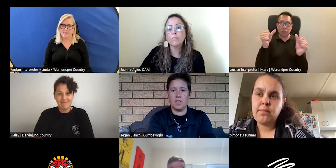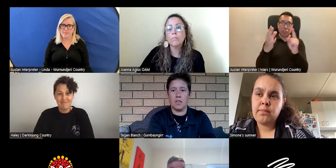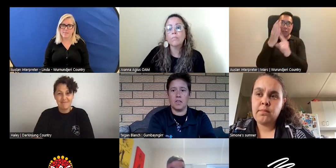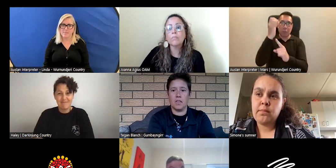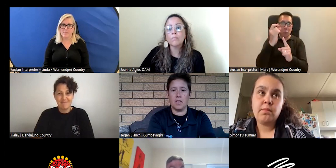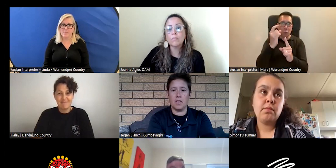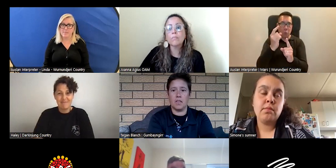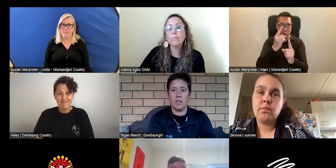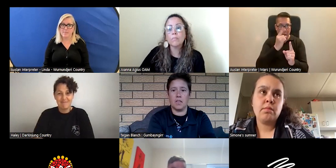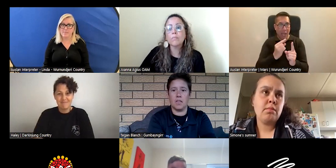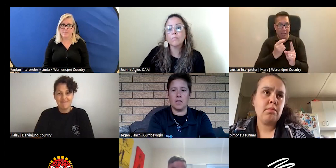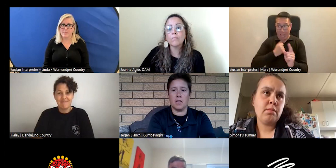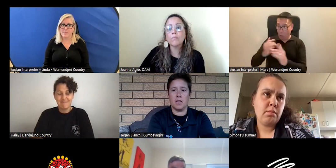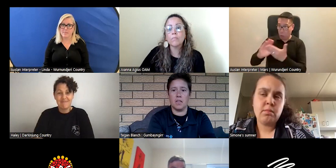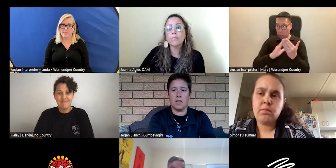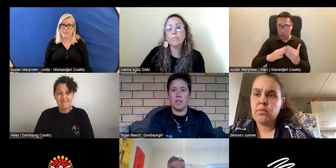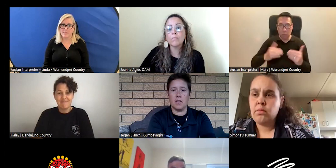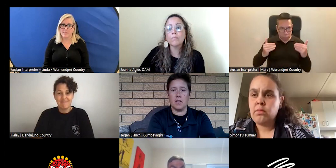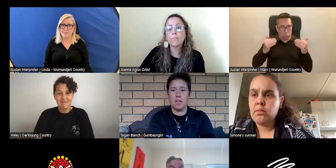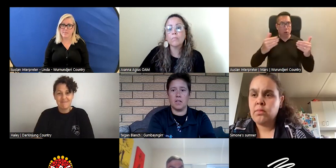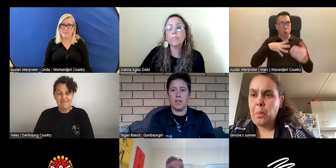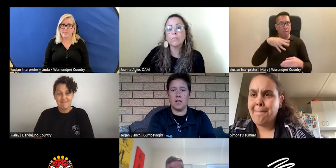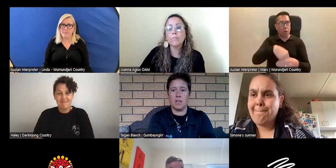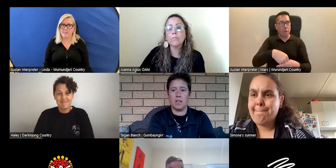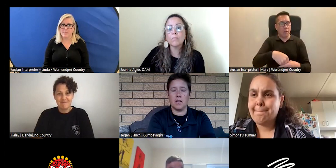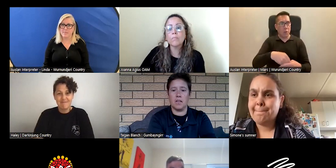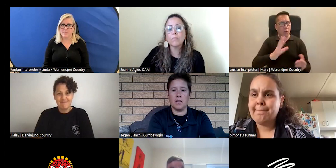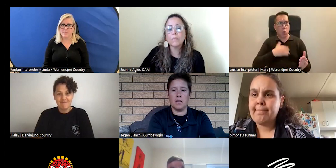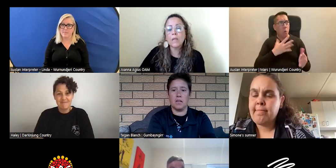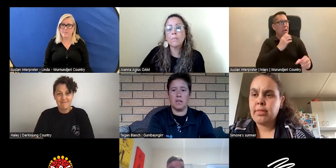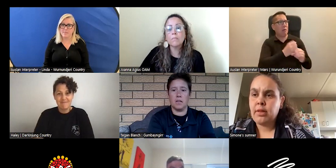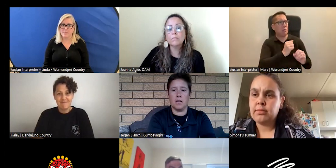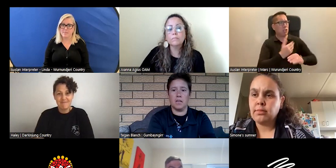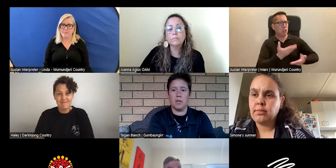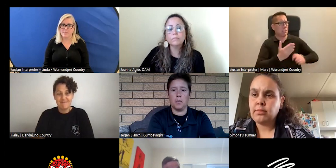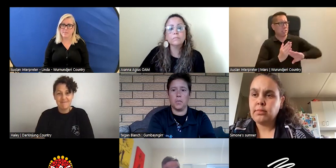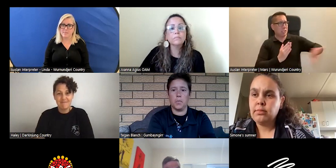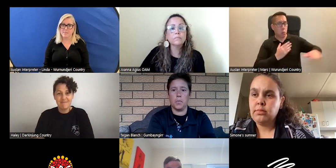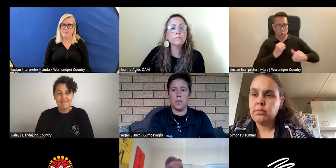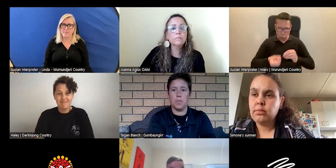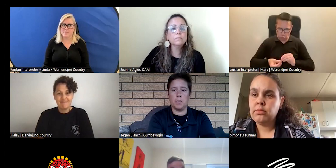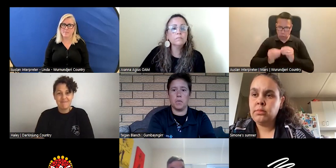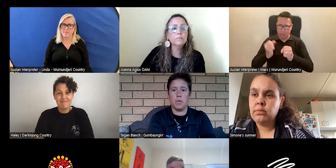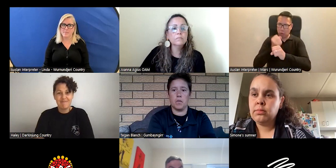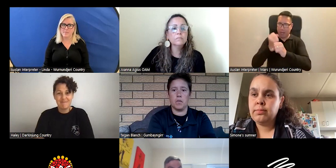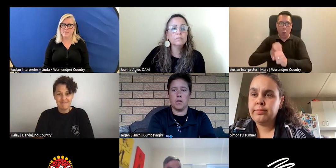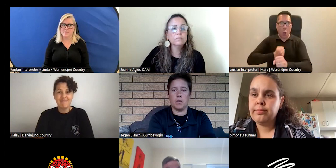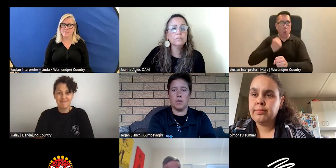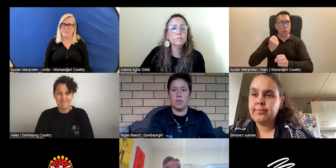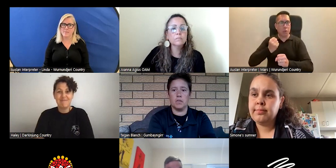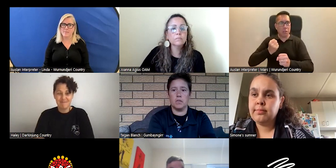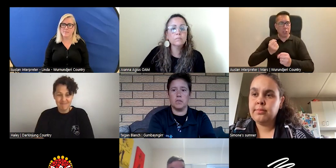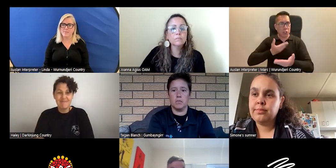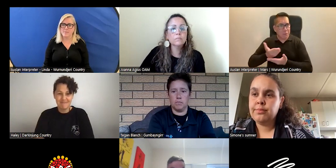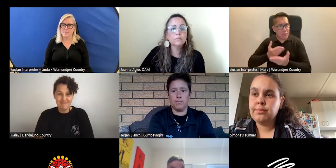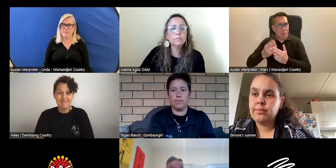aspiration things that our community want to get involved with. We don't want to rely on government services. We want to create our own business, create our own services for